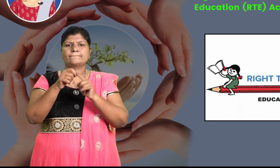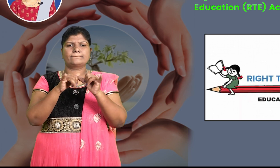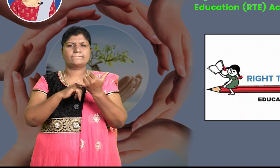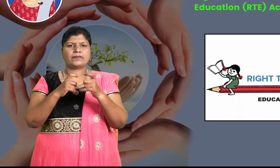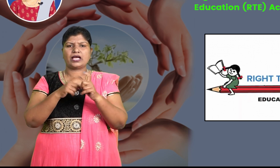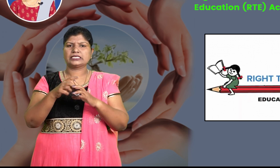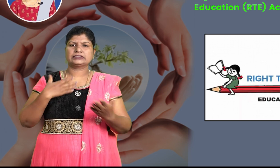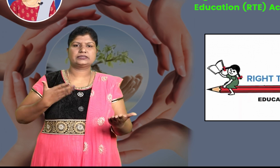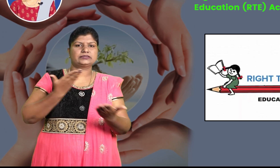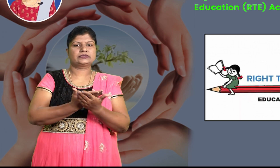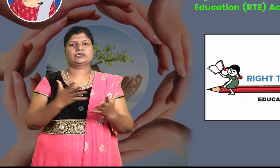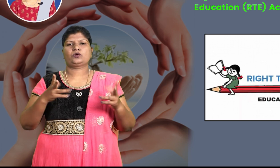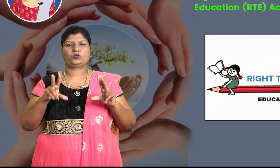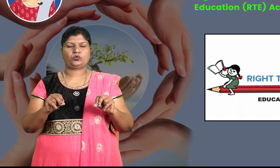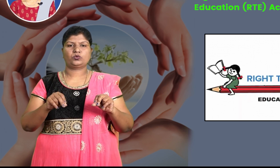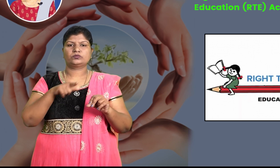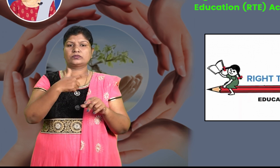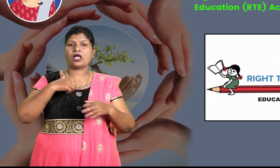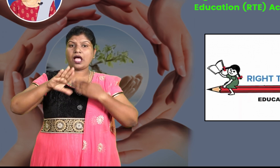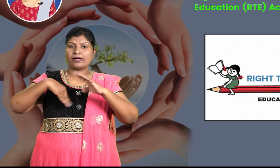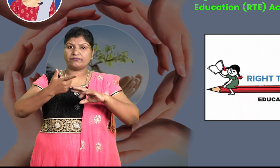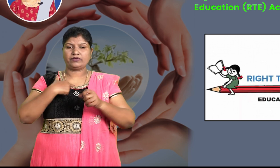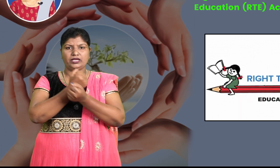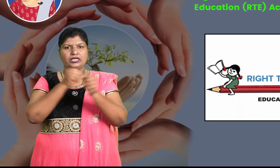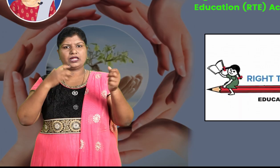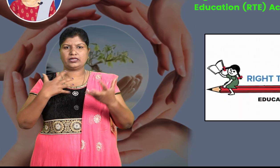the attainment of freedom.